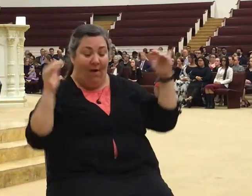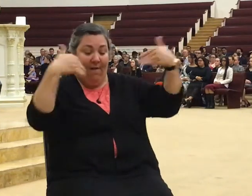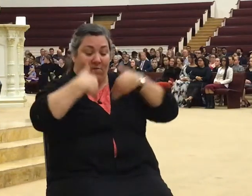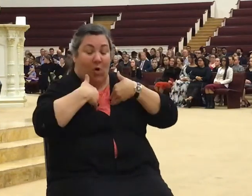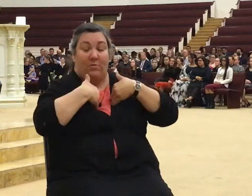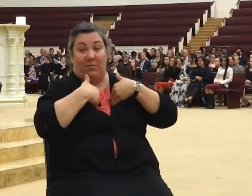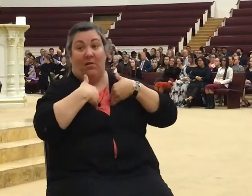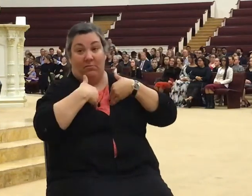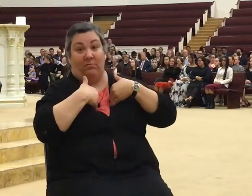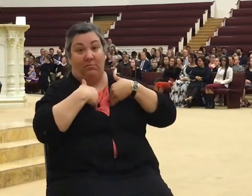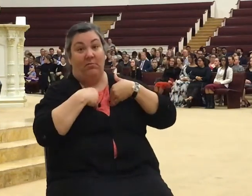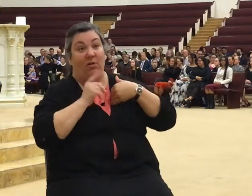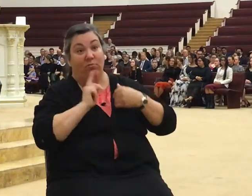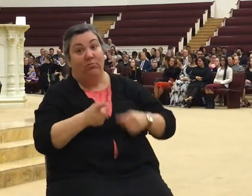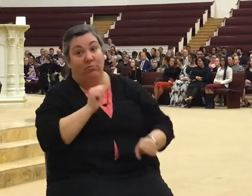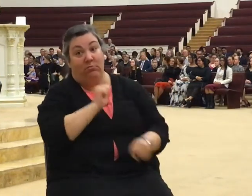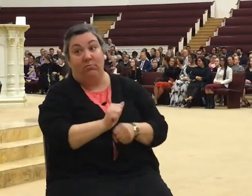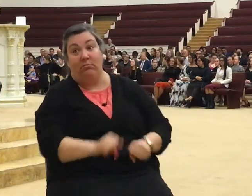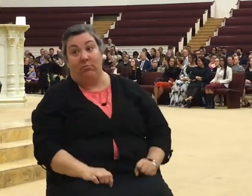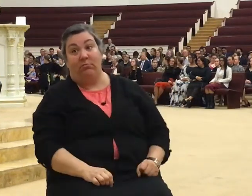Earth.